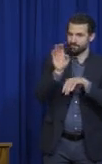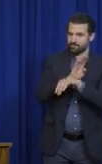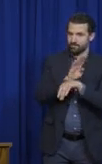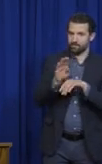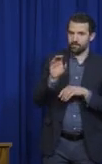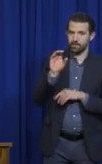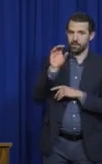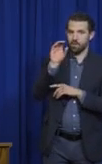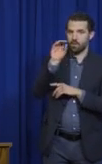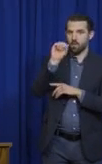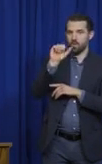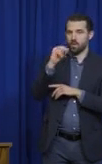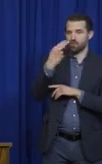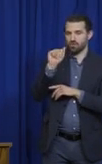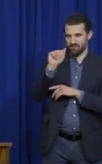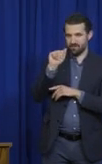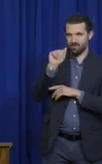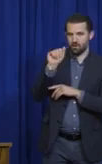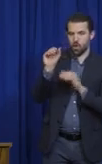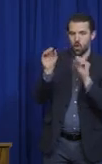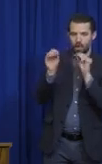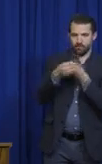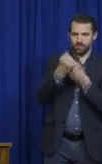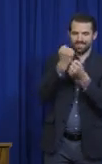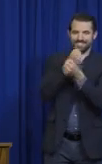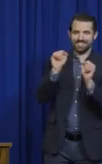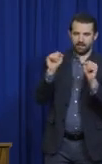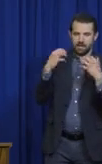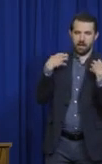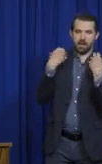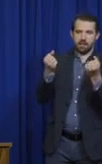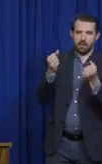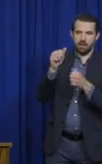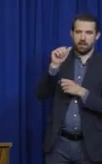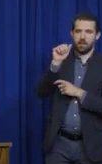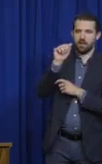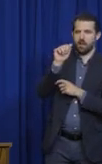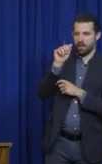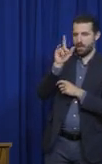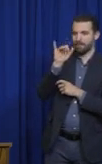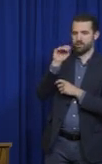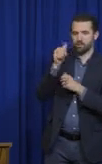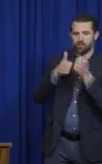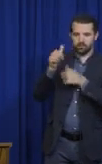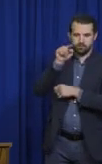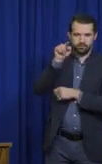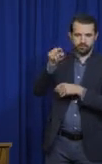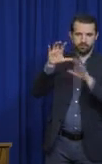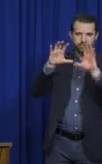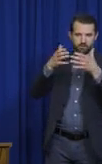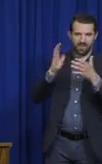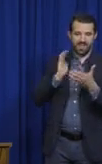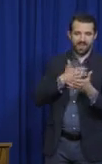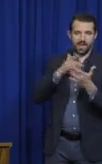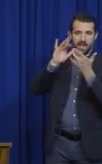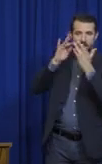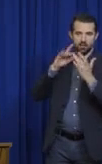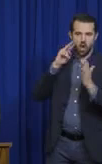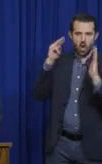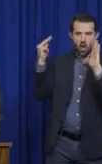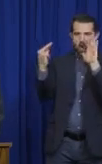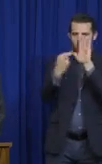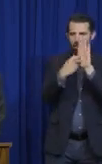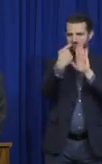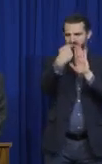the Office of Safety and Health Administration. And we have some information about that up on our website. OSHA, of course, is a